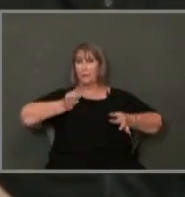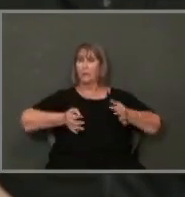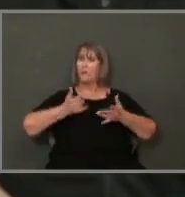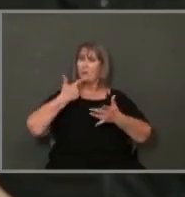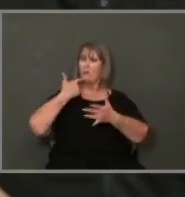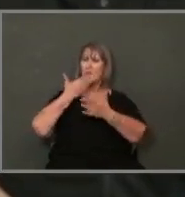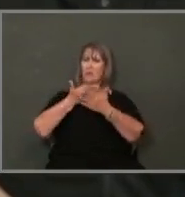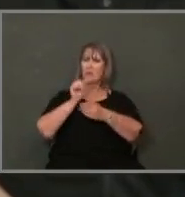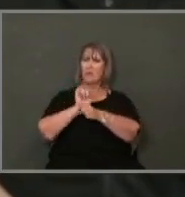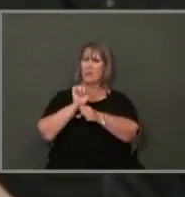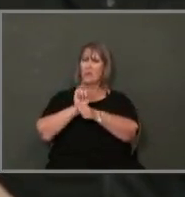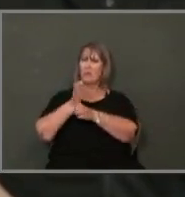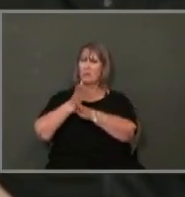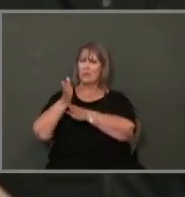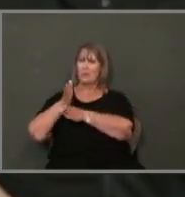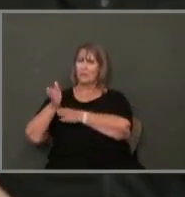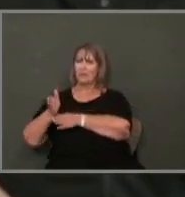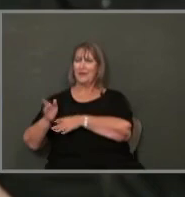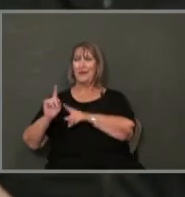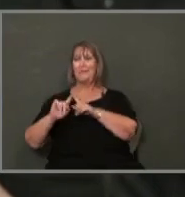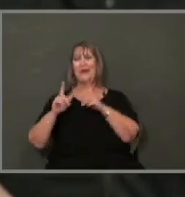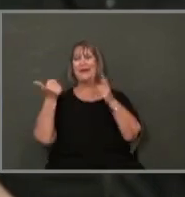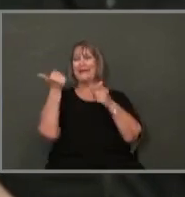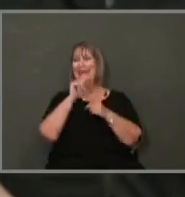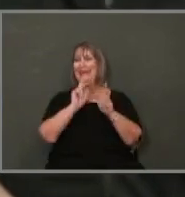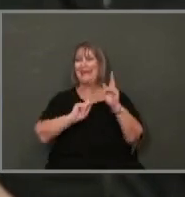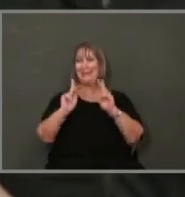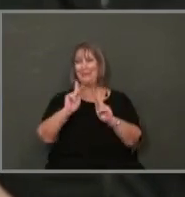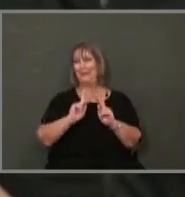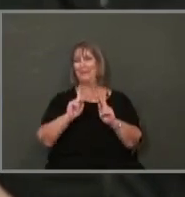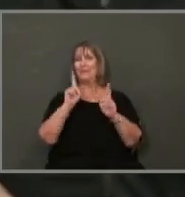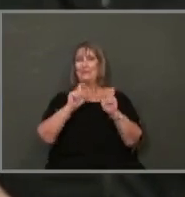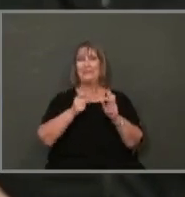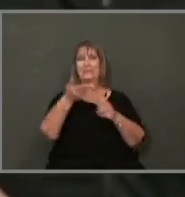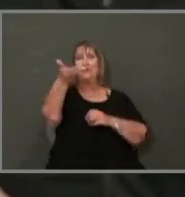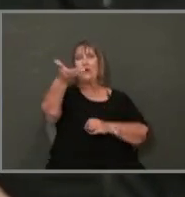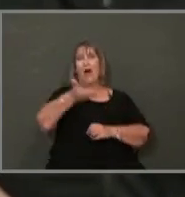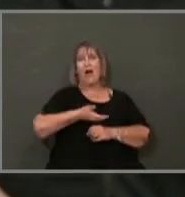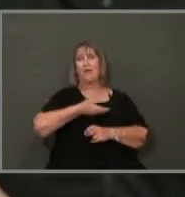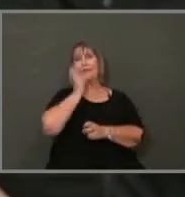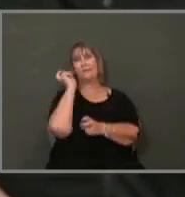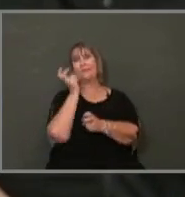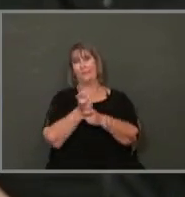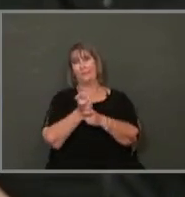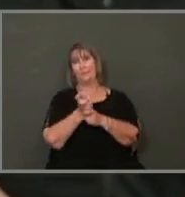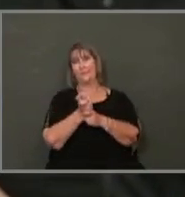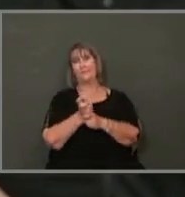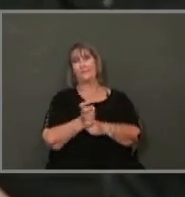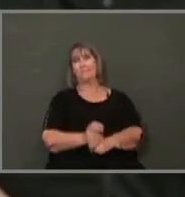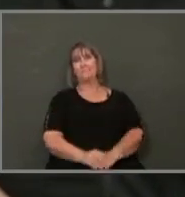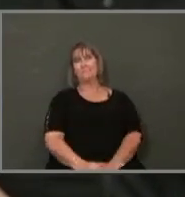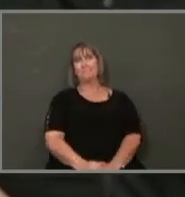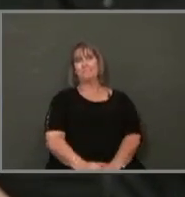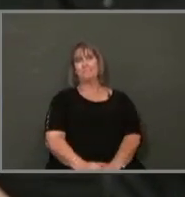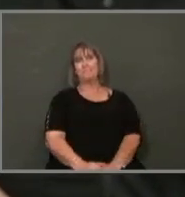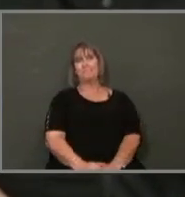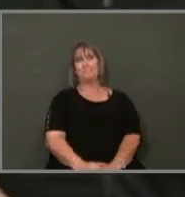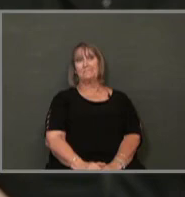but it's getting harder for everybody in law enforcement who needs law enforcement to hire. That make sense? Yeah, all right. So by